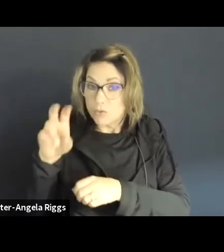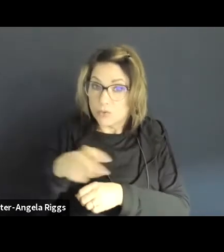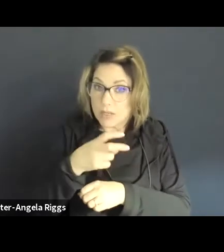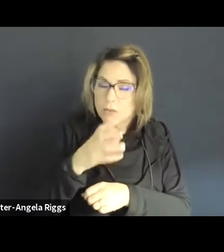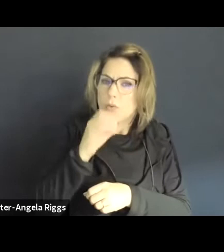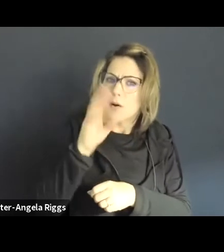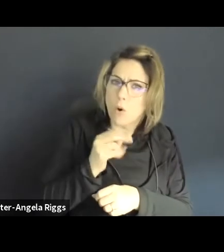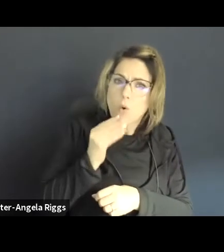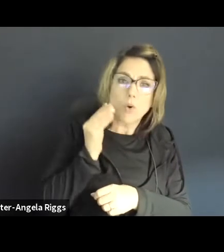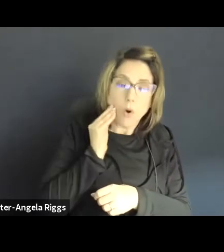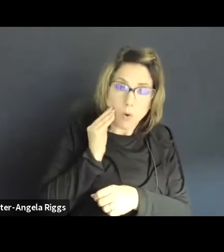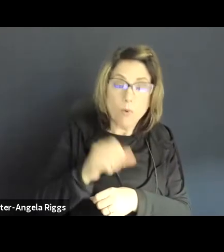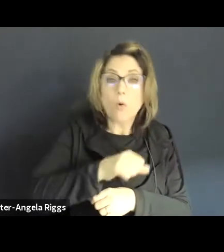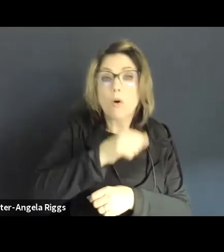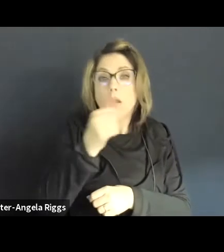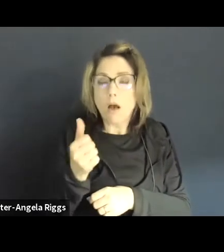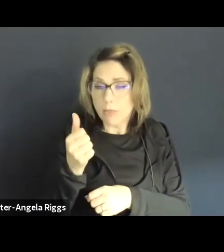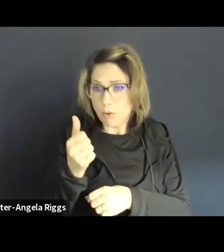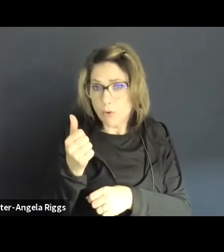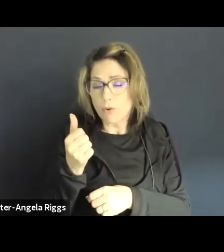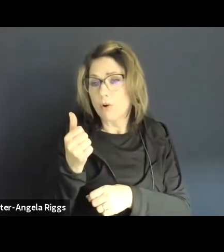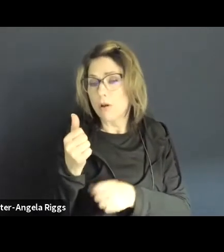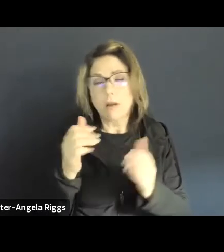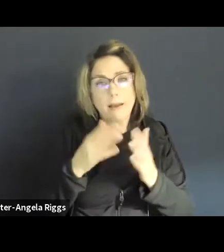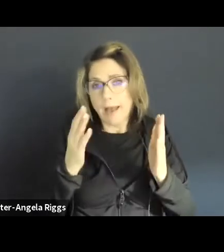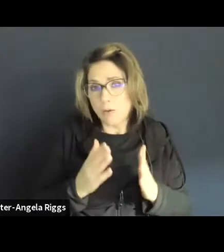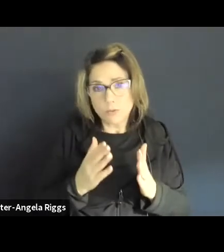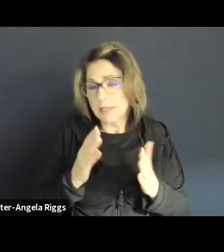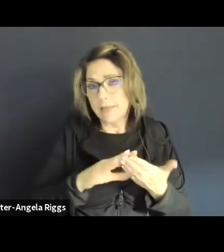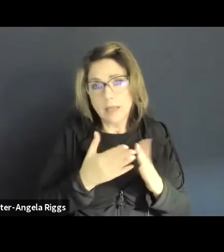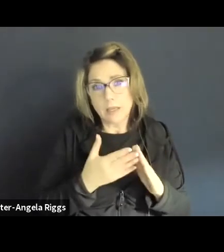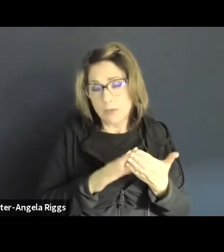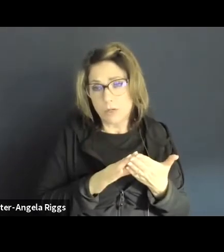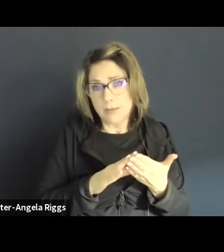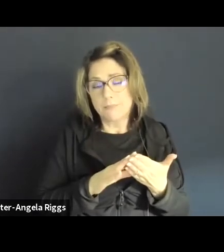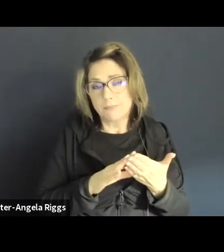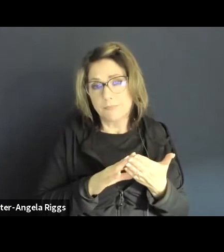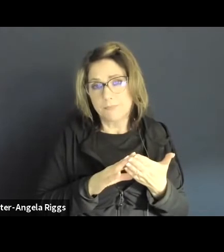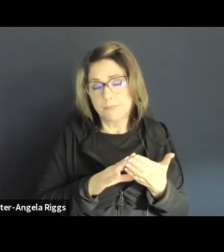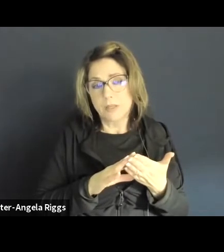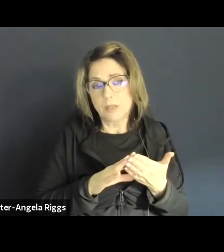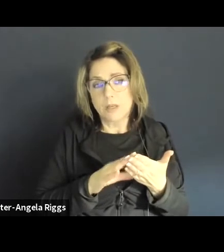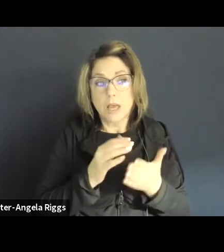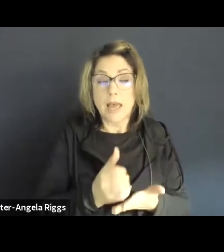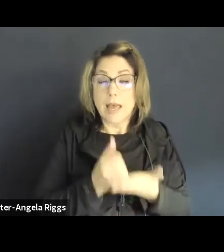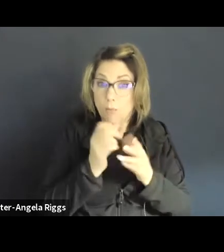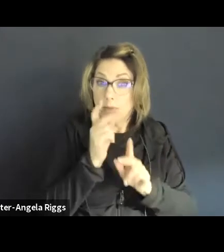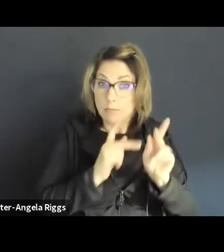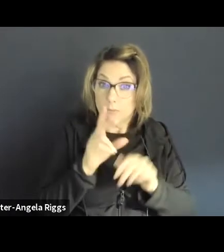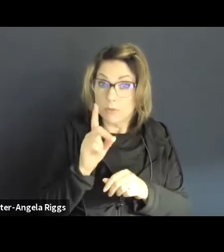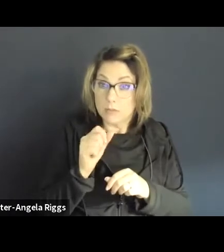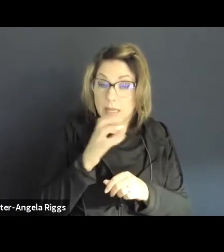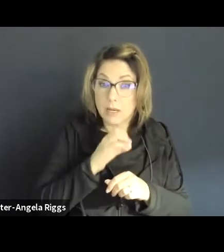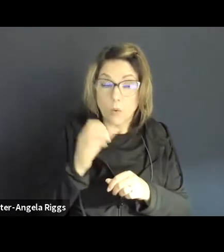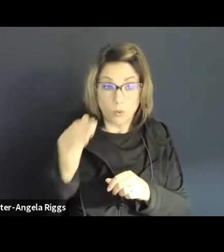or other integrated housing in the community, helping people with disabilities and older adults age